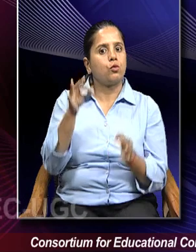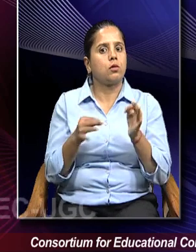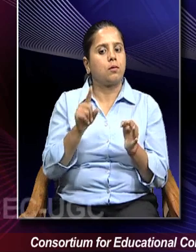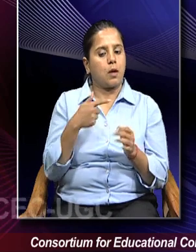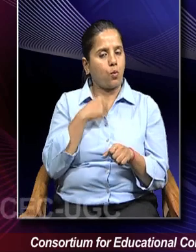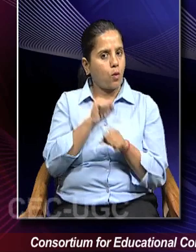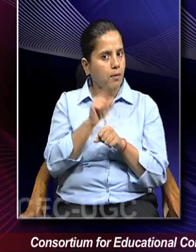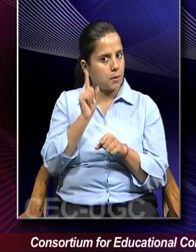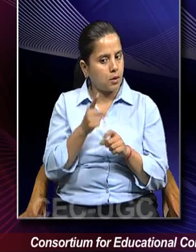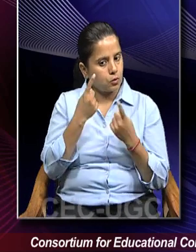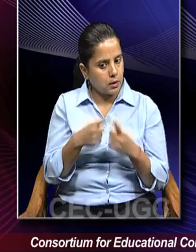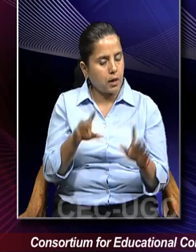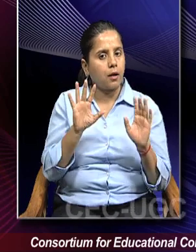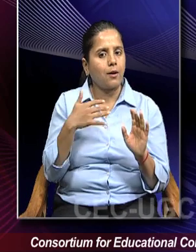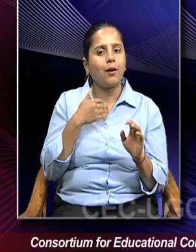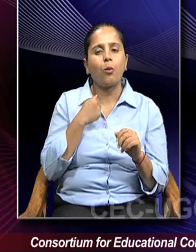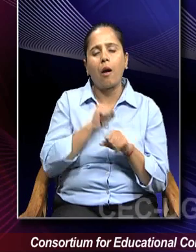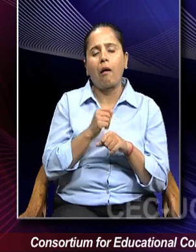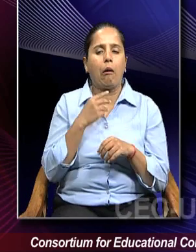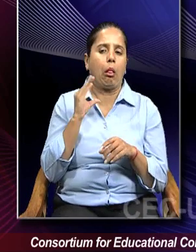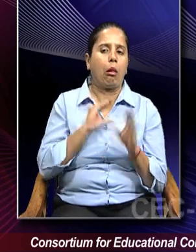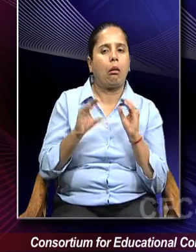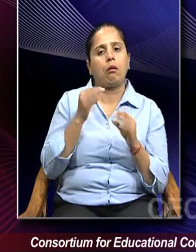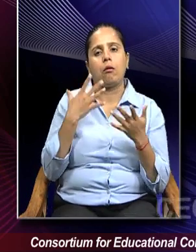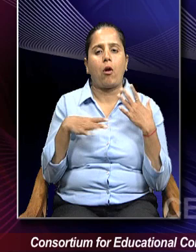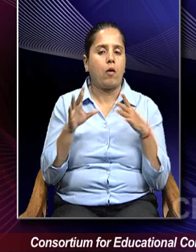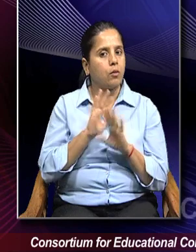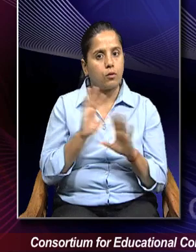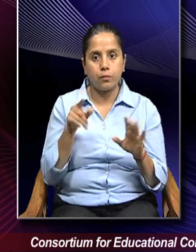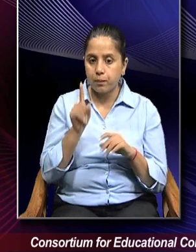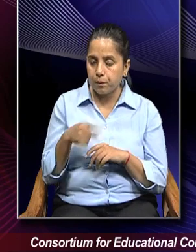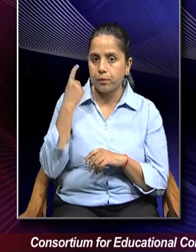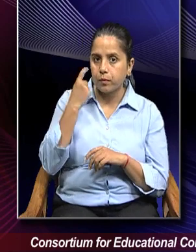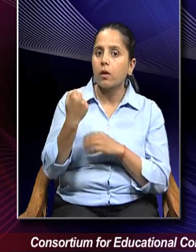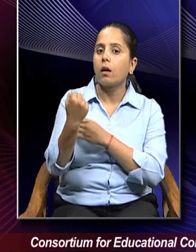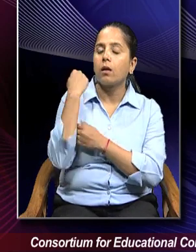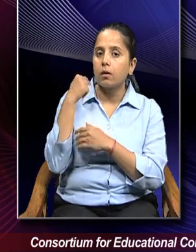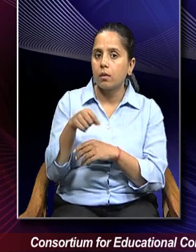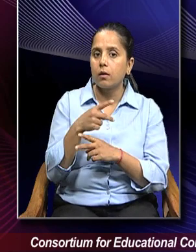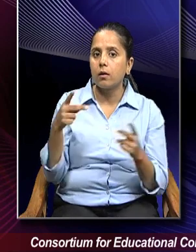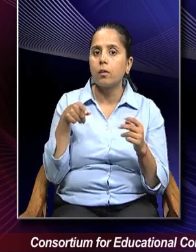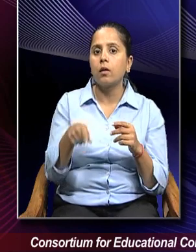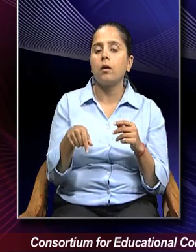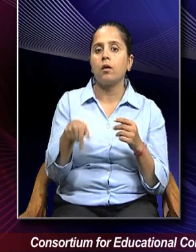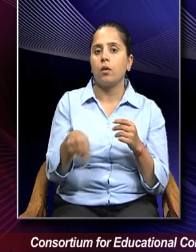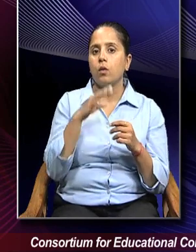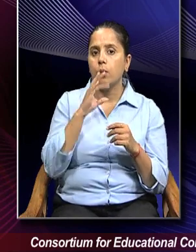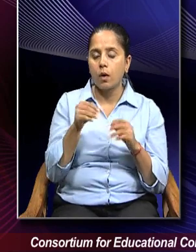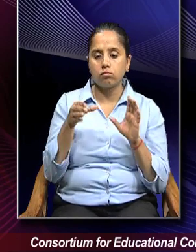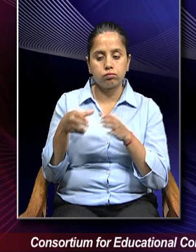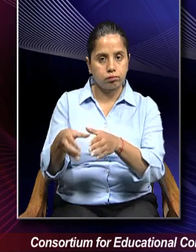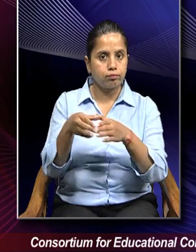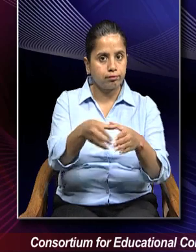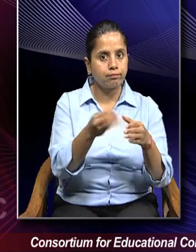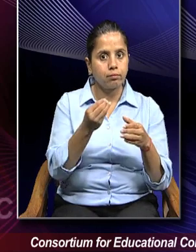our work. We should think of the rights of those who are actually at the end of a queue, who are actually the marginalized people,